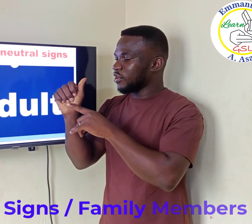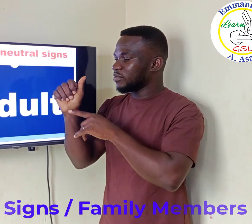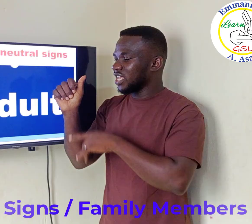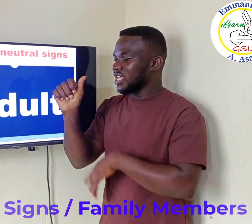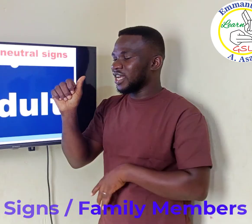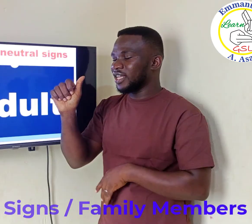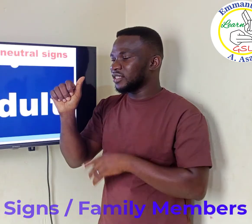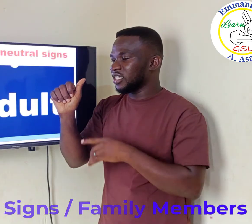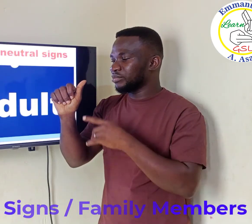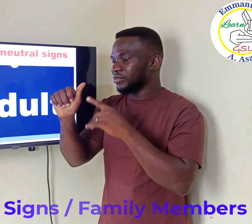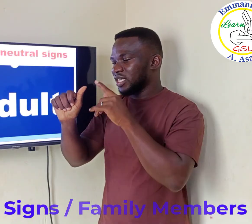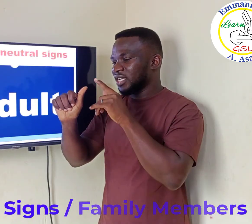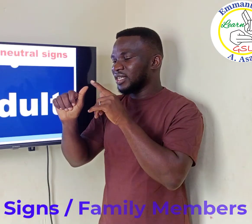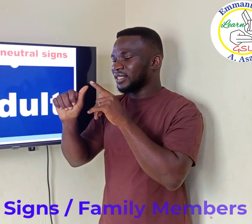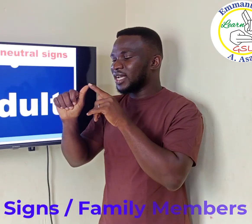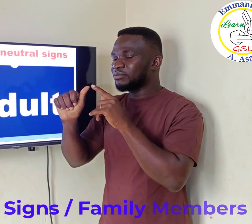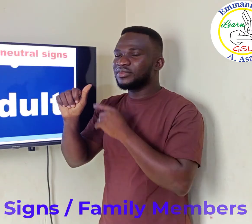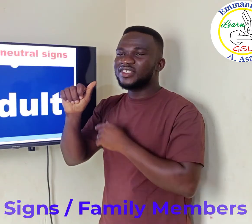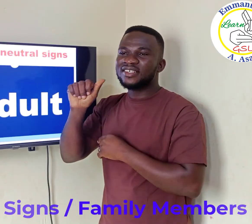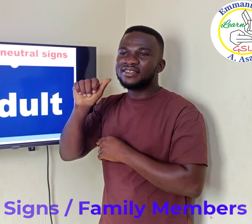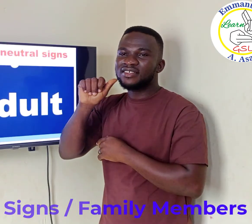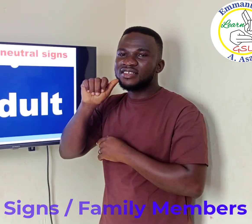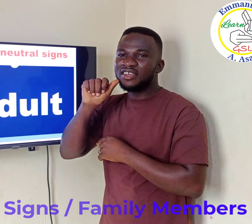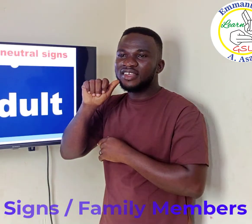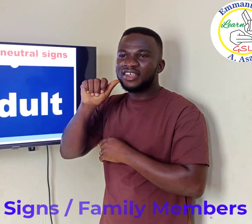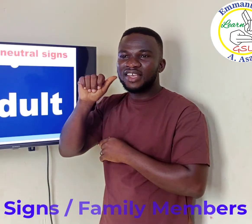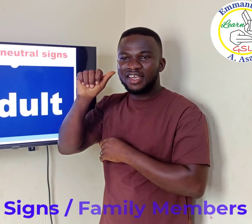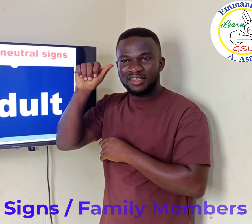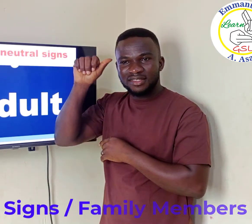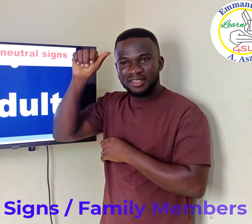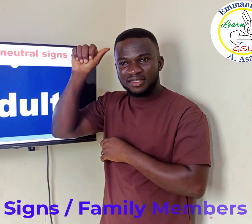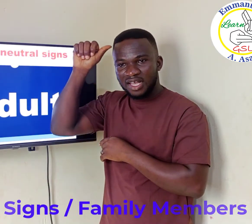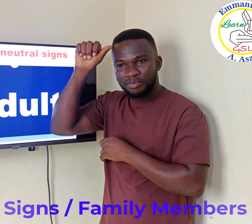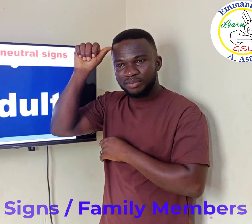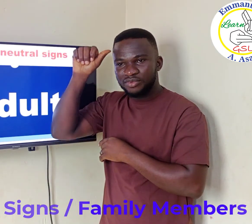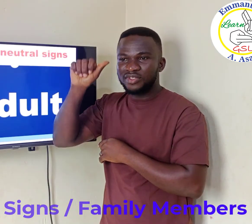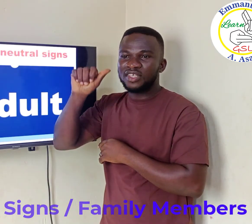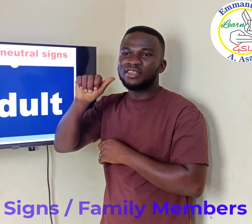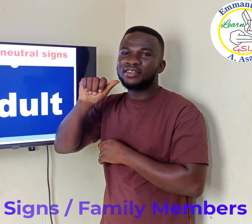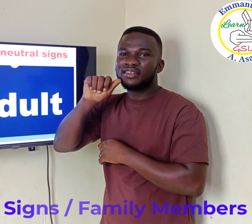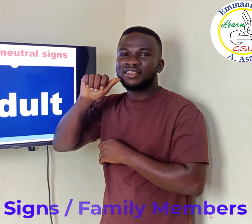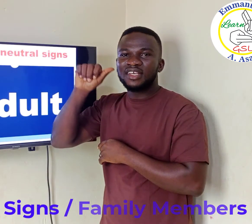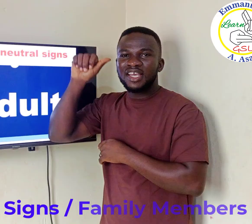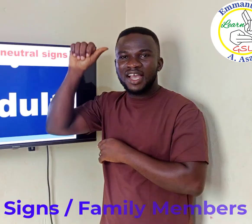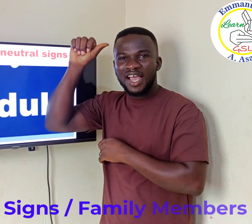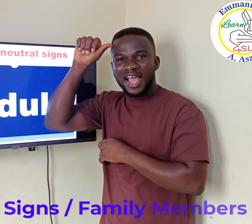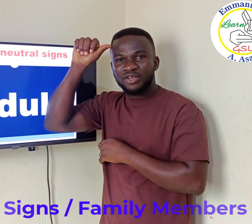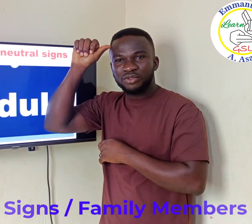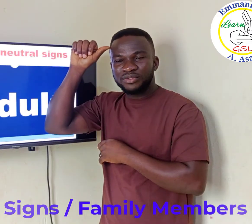the A hand shape. The thumb touches here and is sent up to say adult.